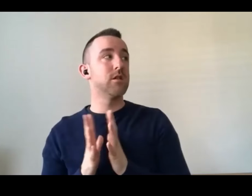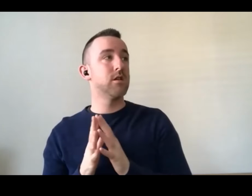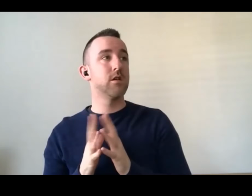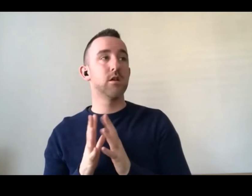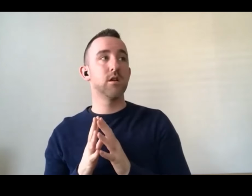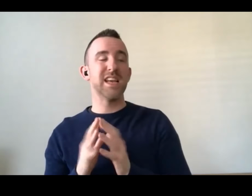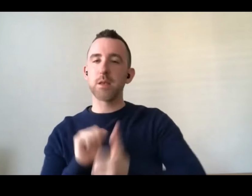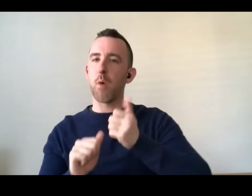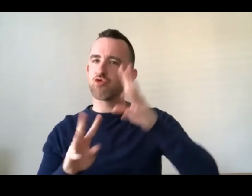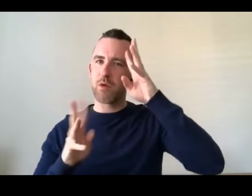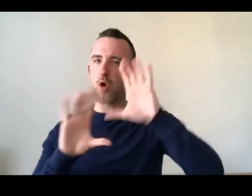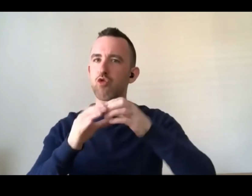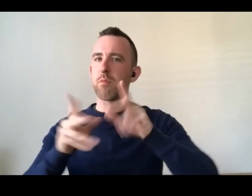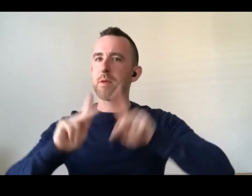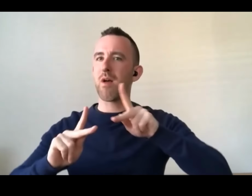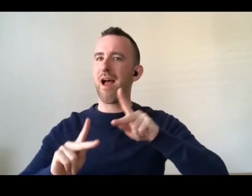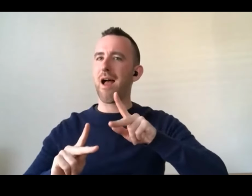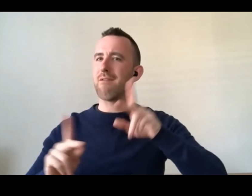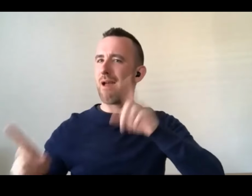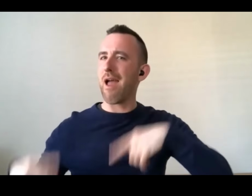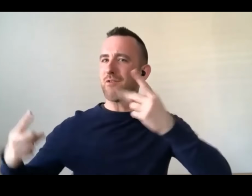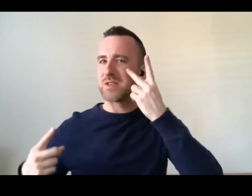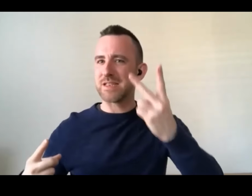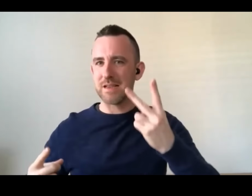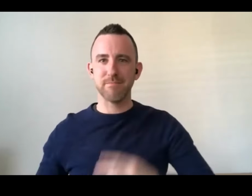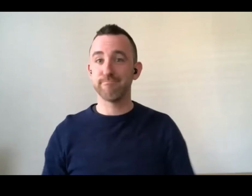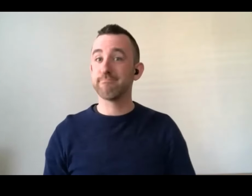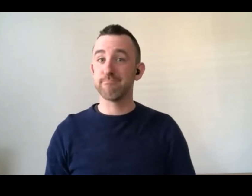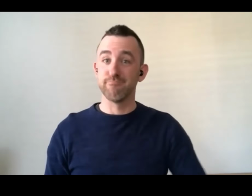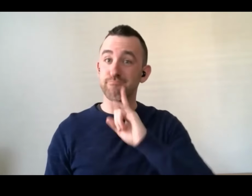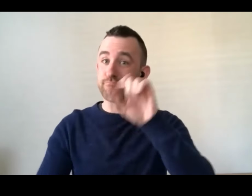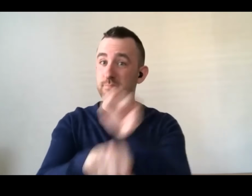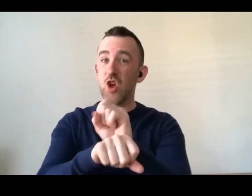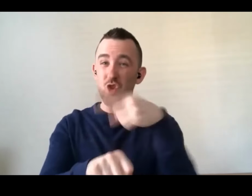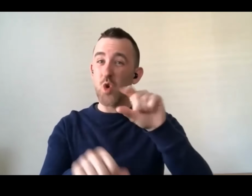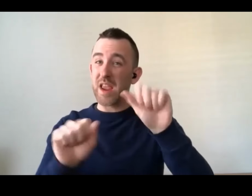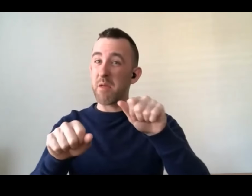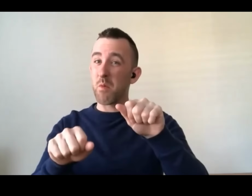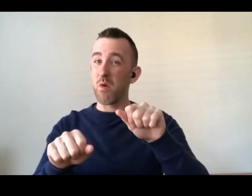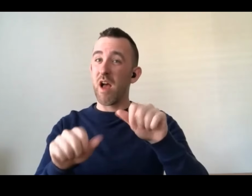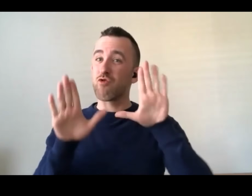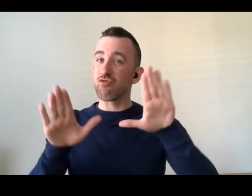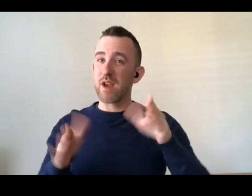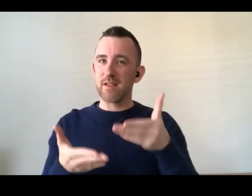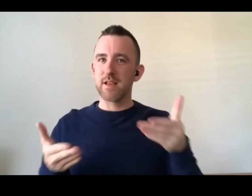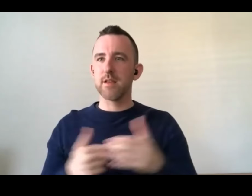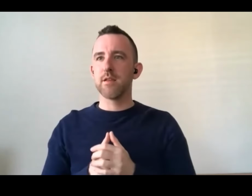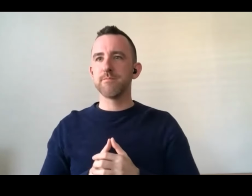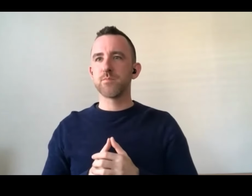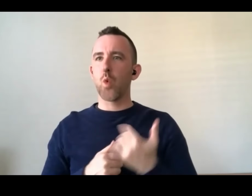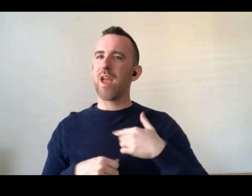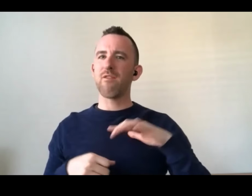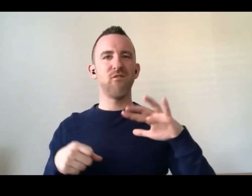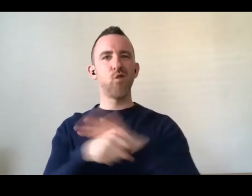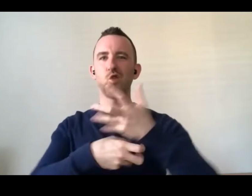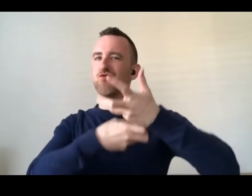most creative groups of people I've ever seen in my life. And you're capable of great things. And we have full trust in